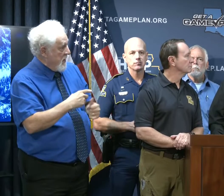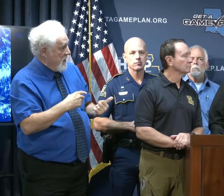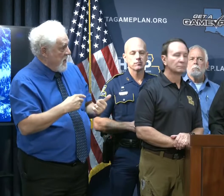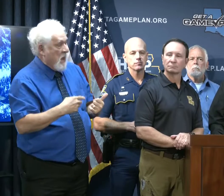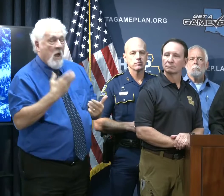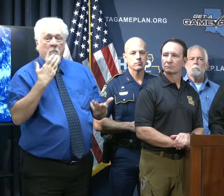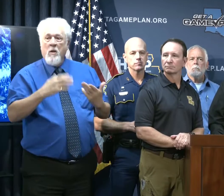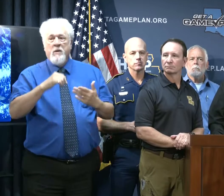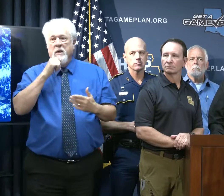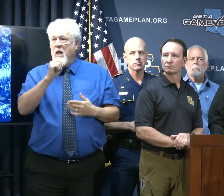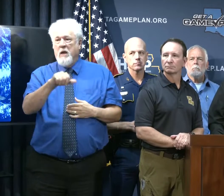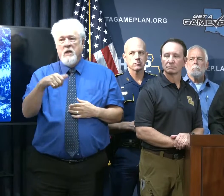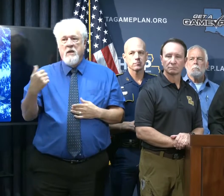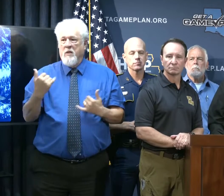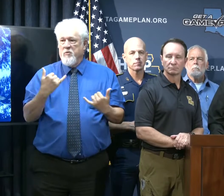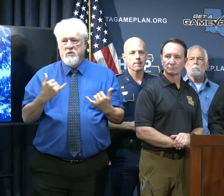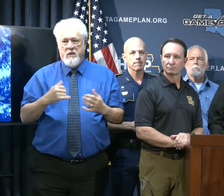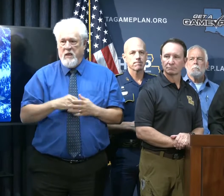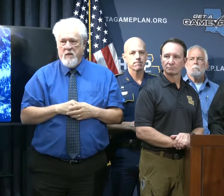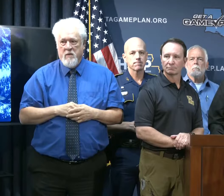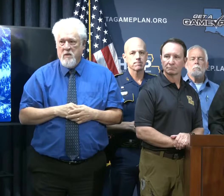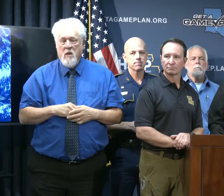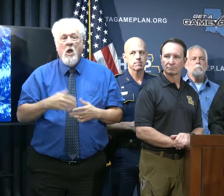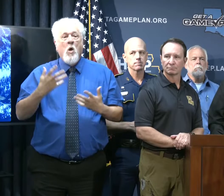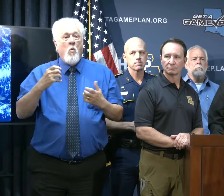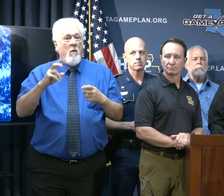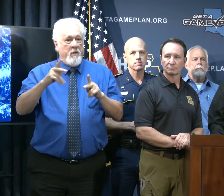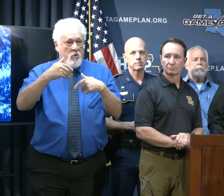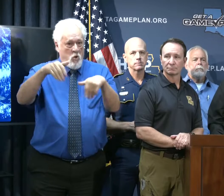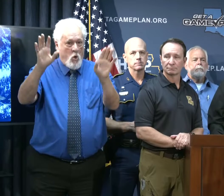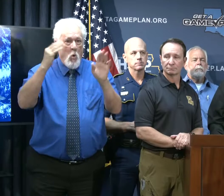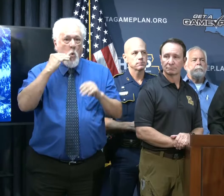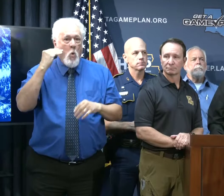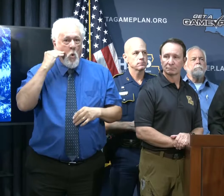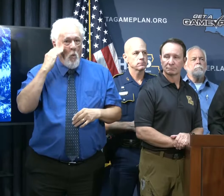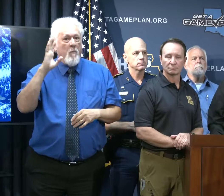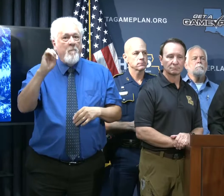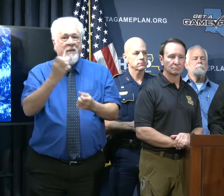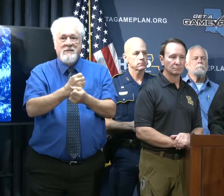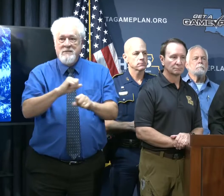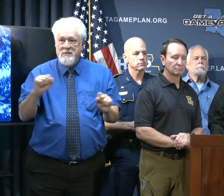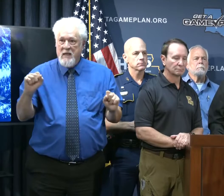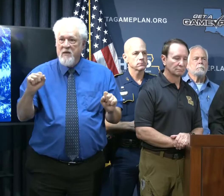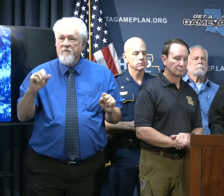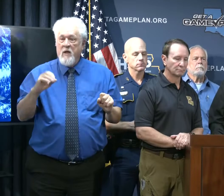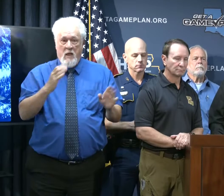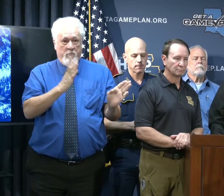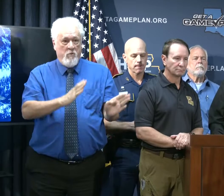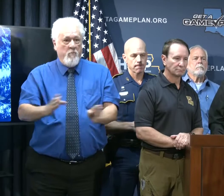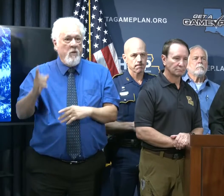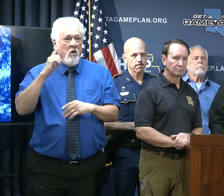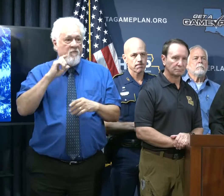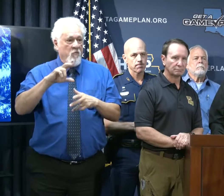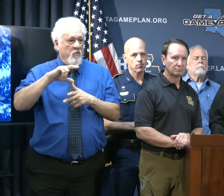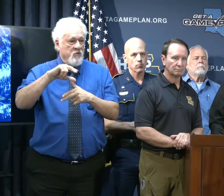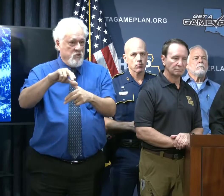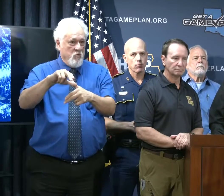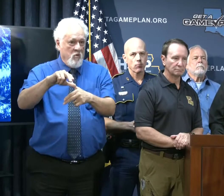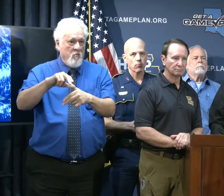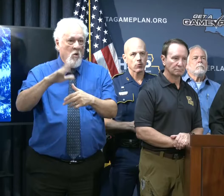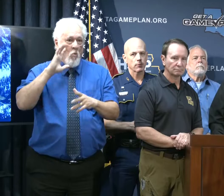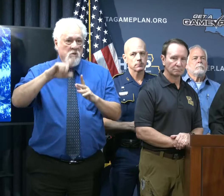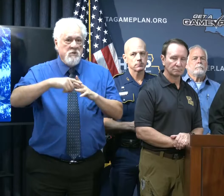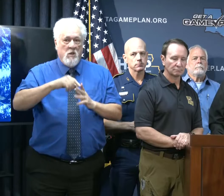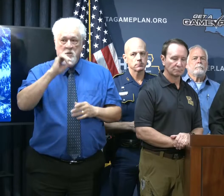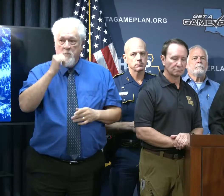will probably not be another press conference today, correct. We want everybody to go home and be safe and prepare for the storm effects that will begin